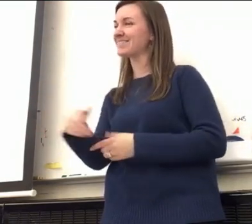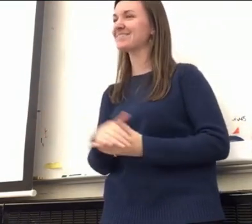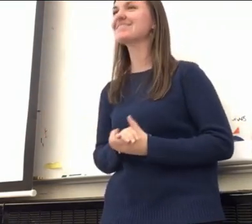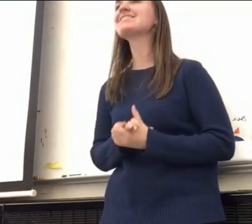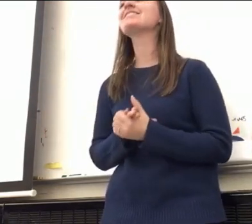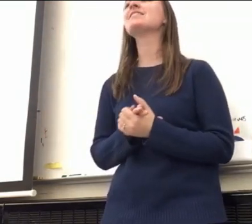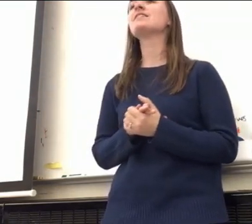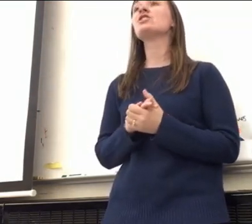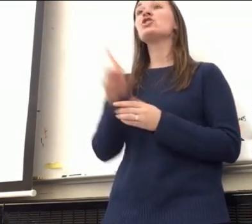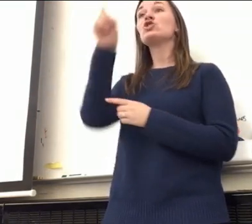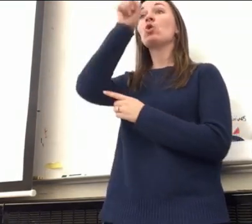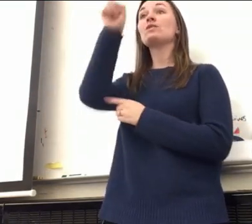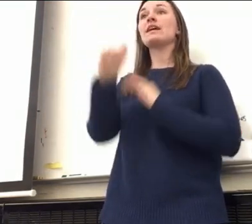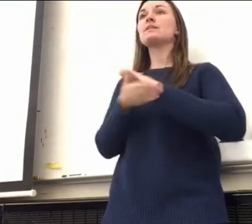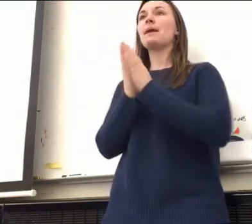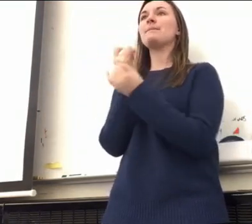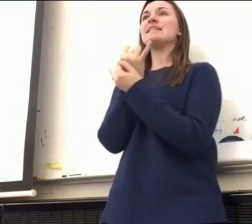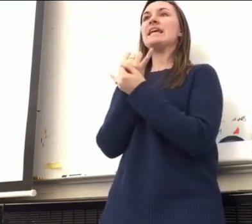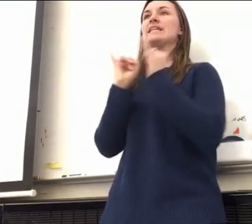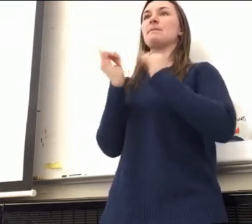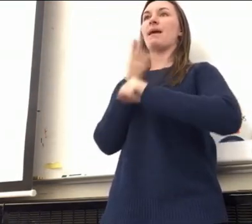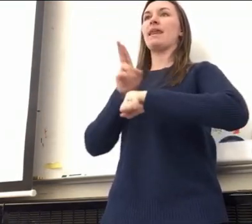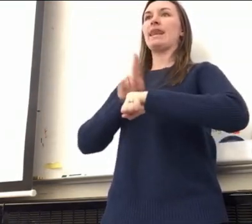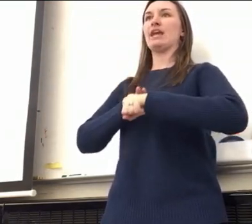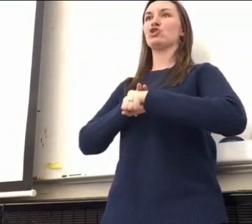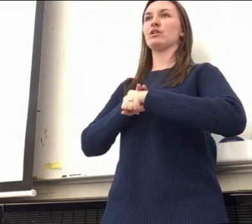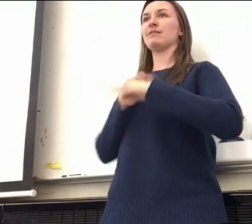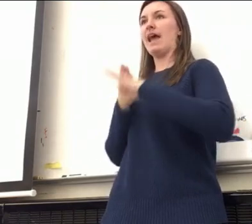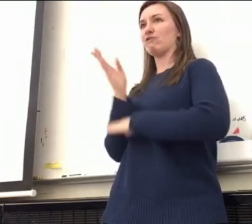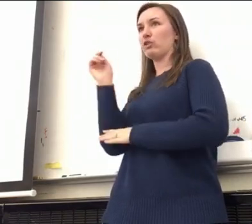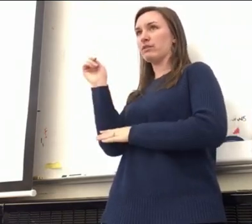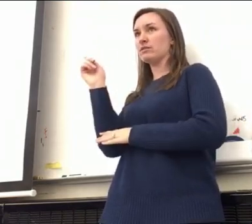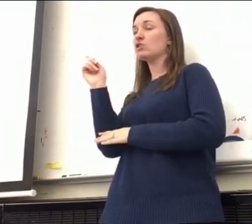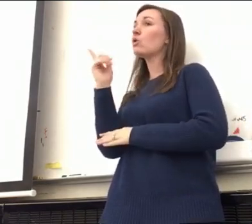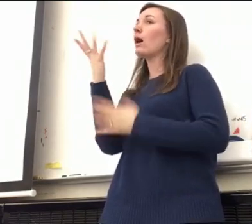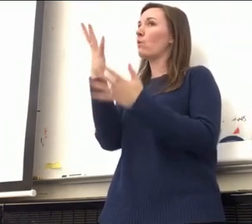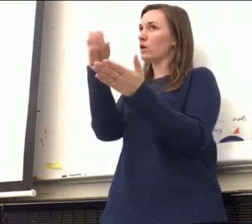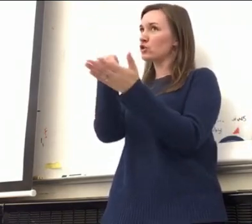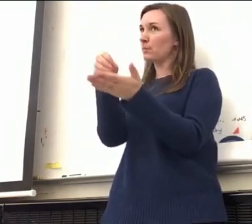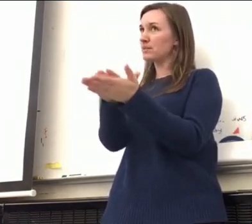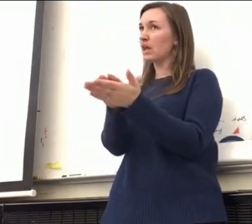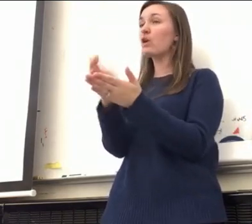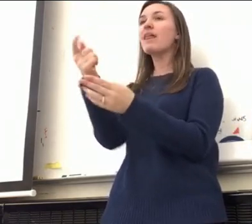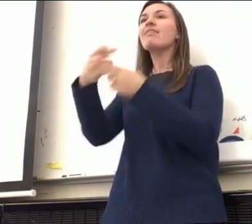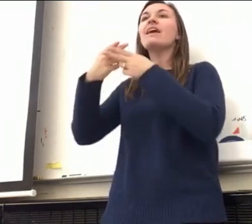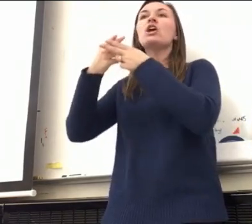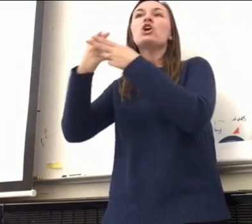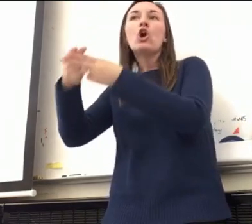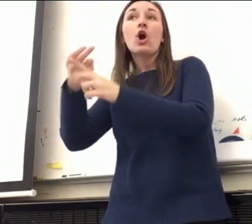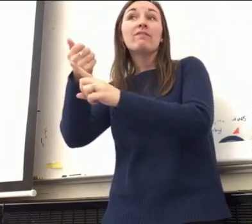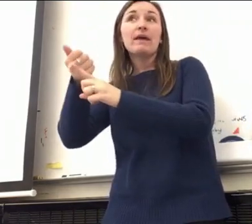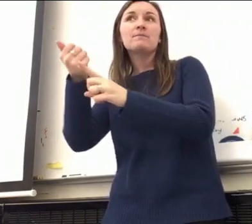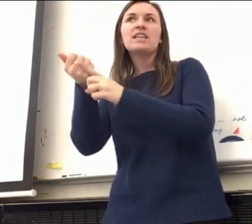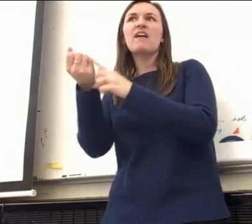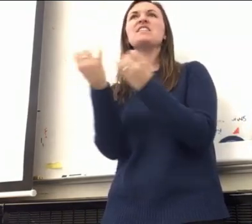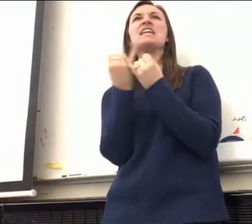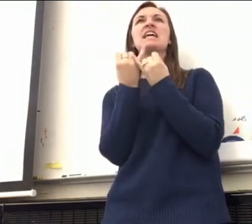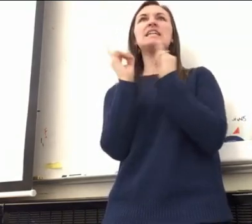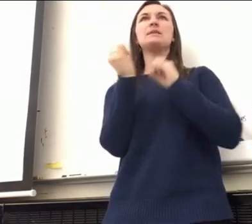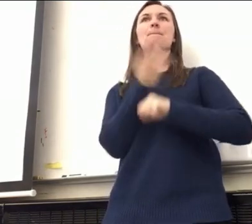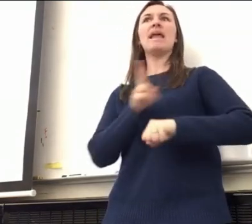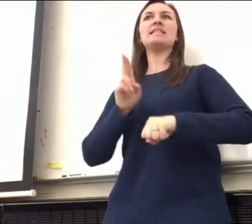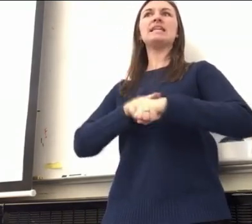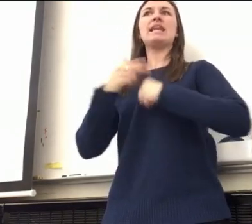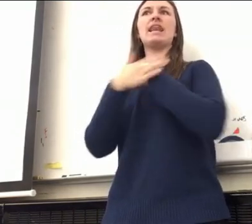Texas becomes an independent nation following this. Now, I just want to note, they called themselves an independent nation.